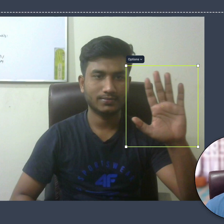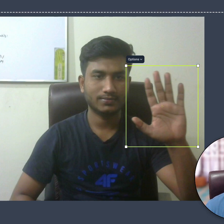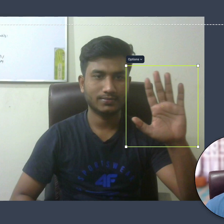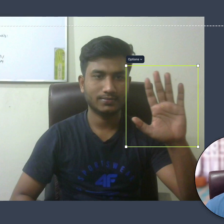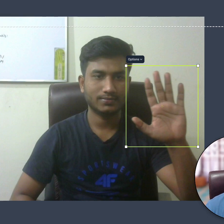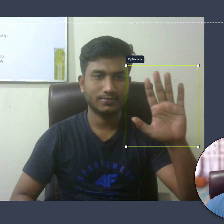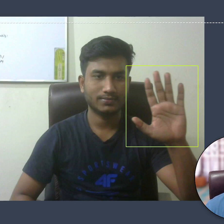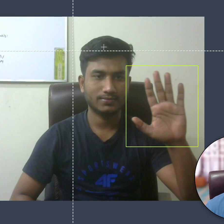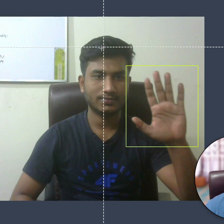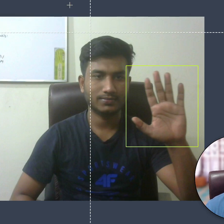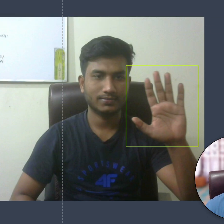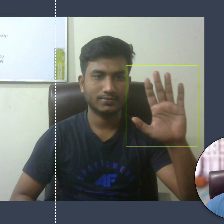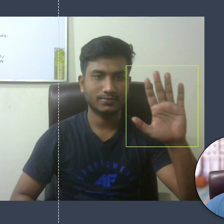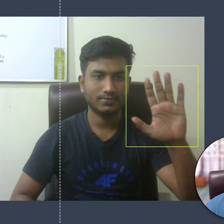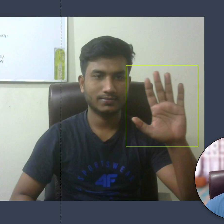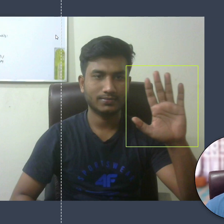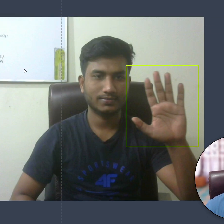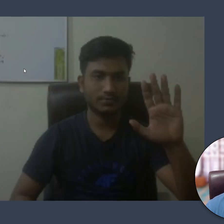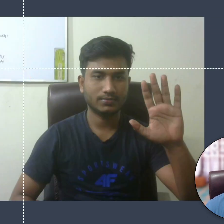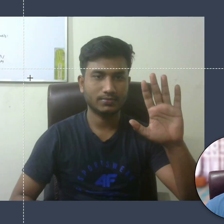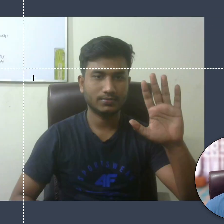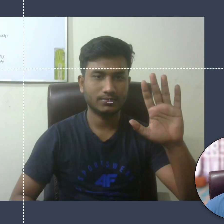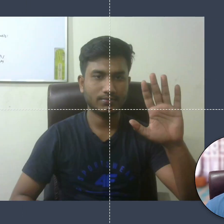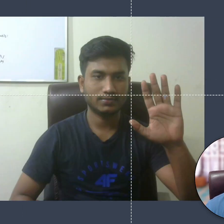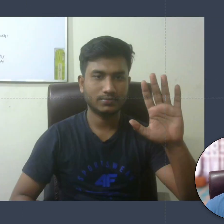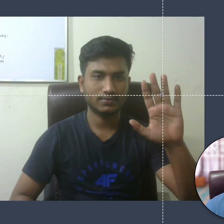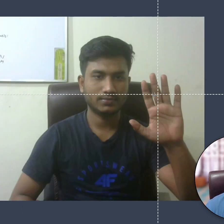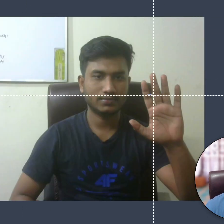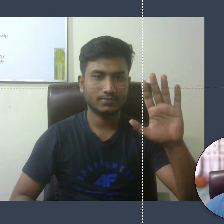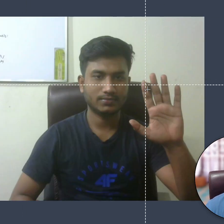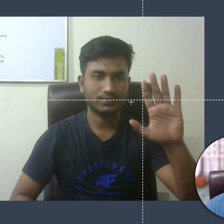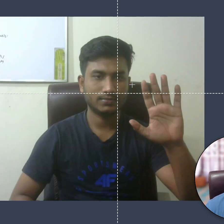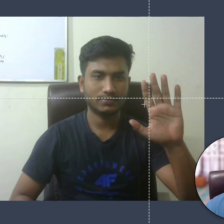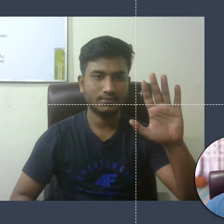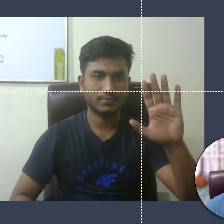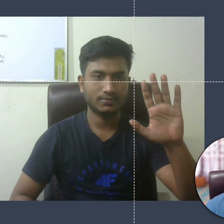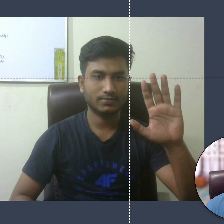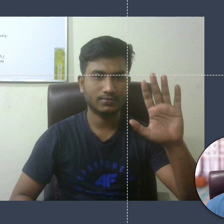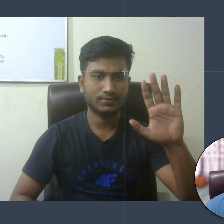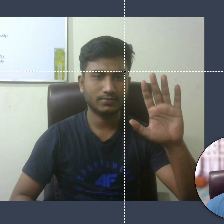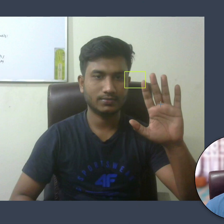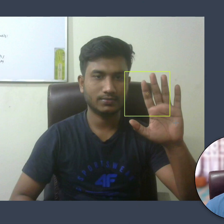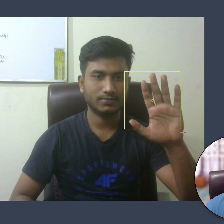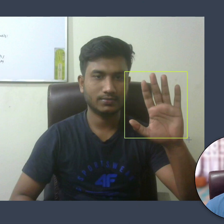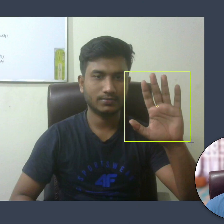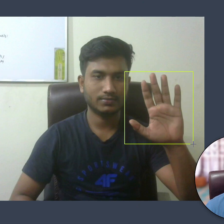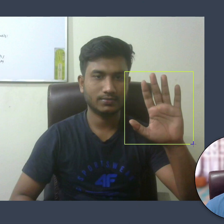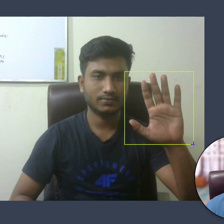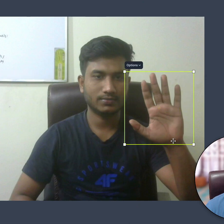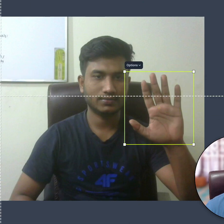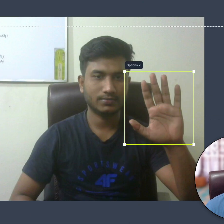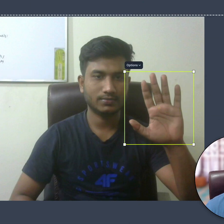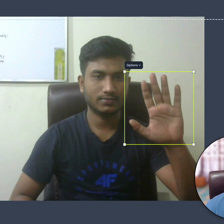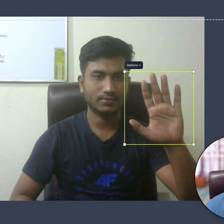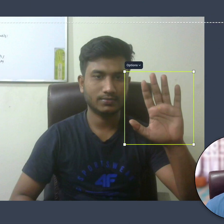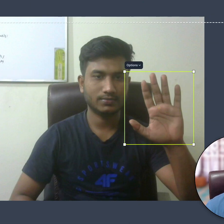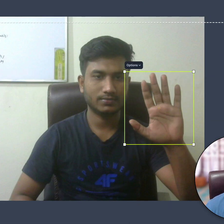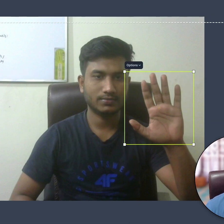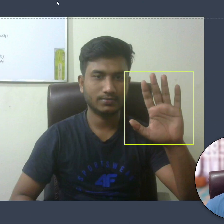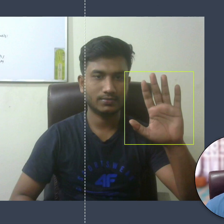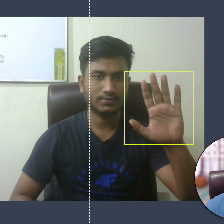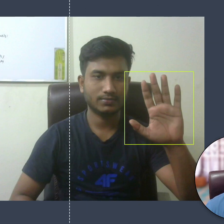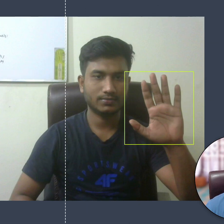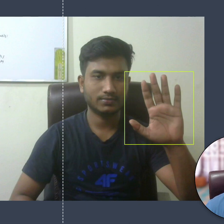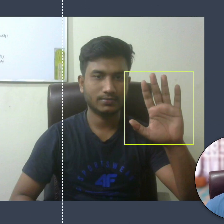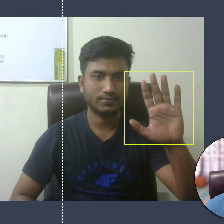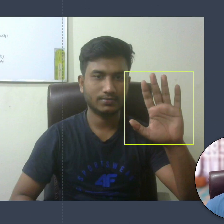So here make sure it is hello and save this again first. So this is hello again. I'll select this particular part. So that's how you